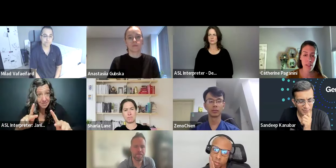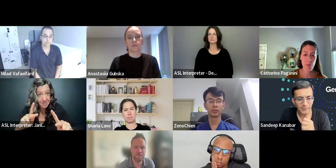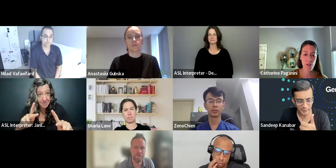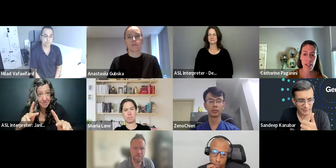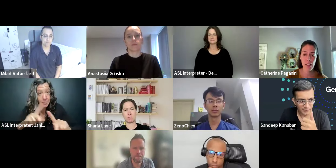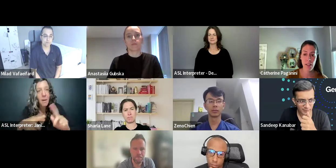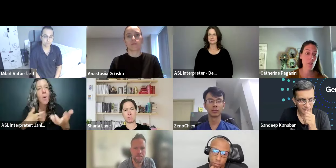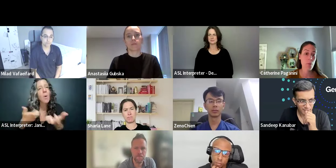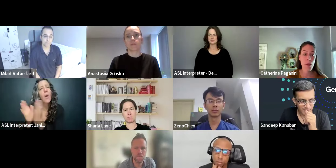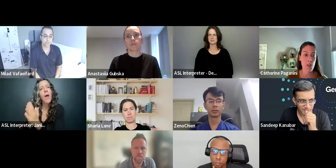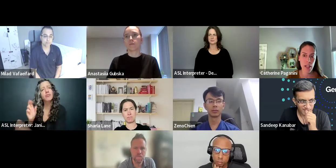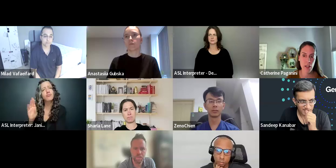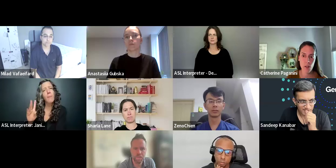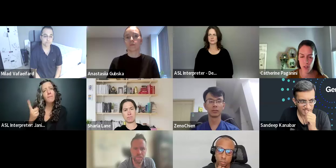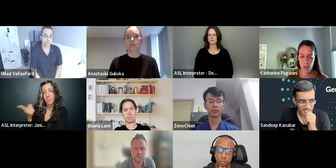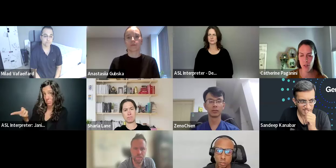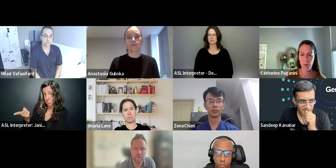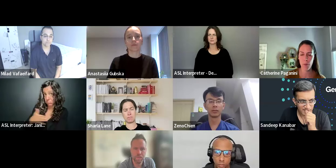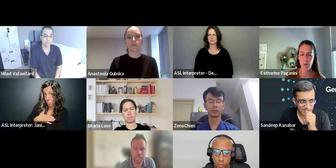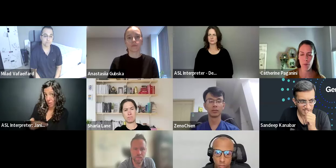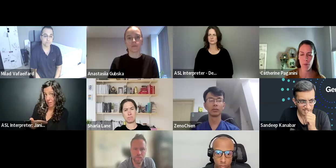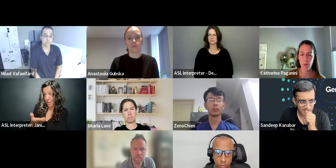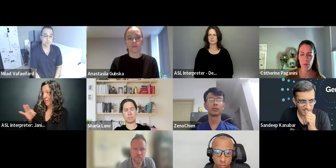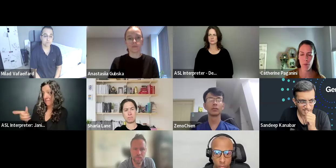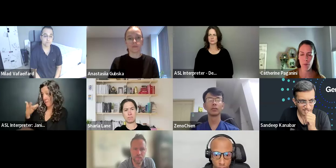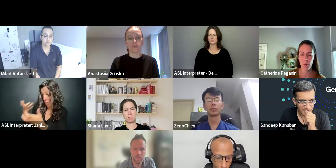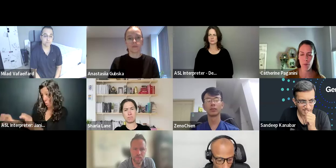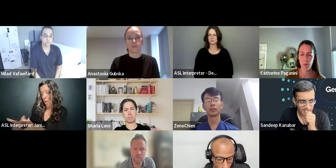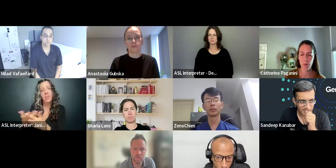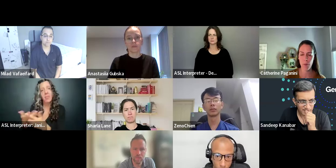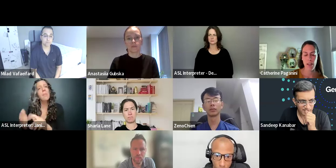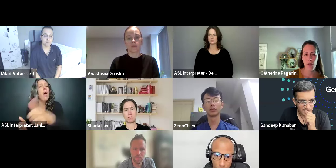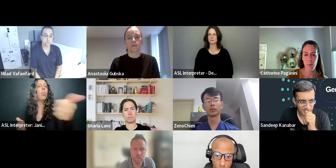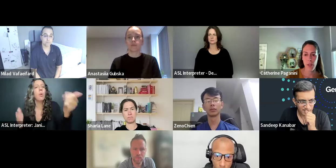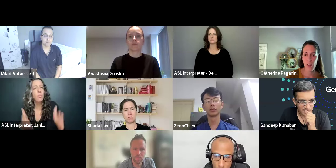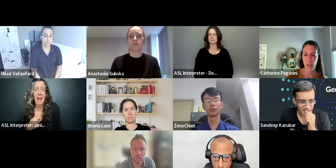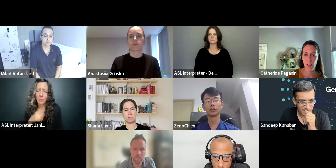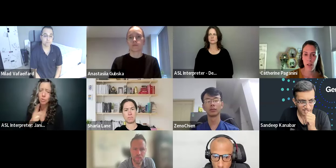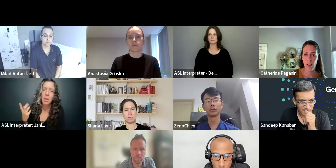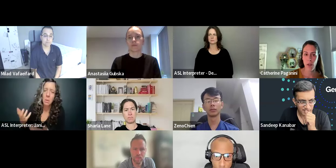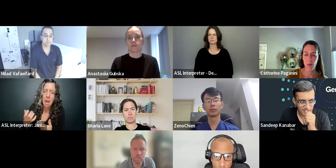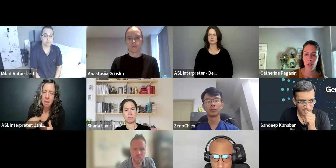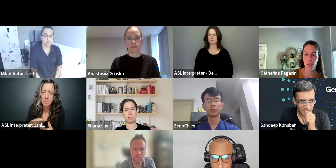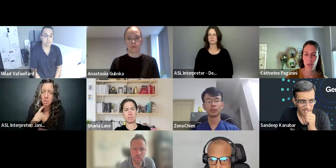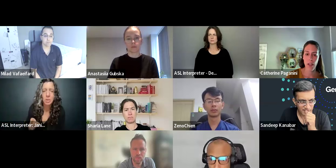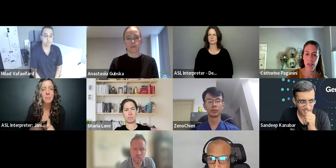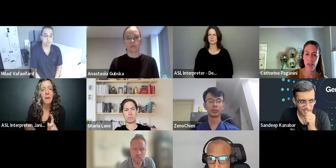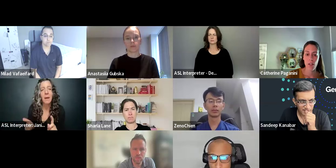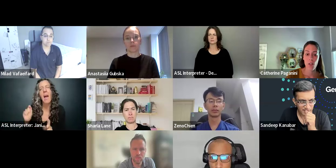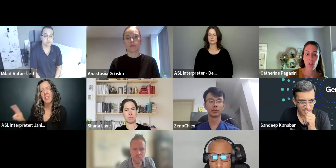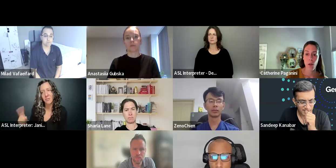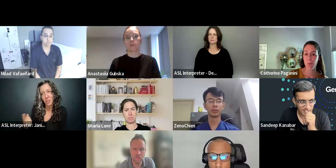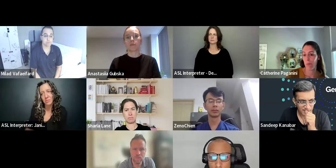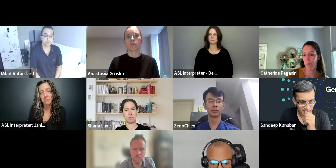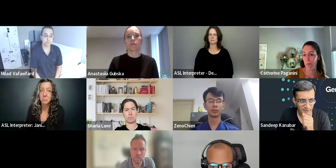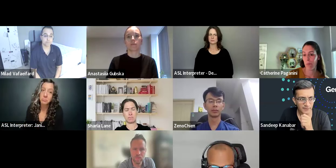me ask him if he's up for that. And if not, maybe someone else wants to do that topic, but I'm sure he is. And then that could be another one